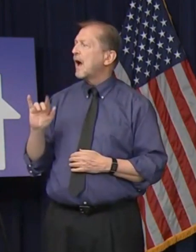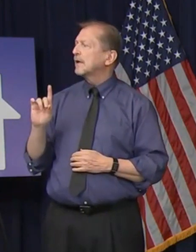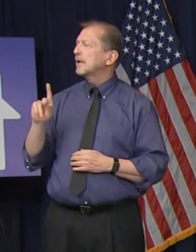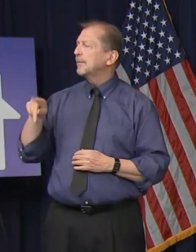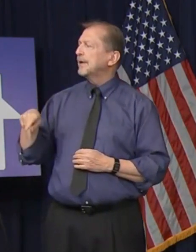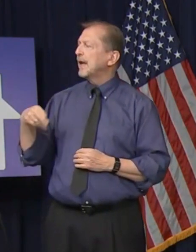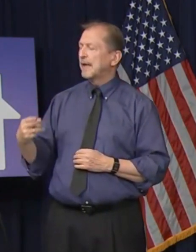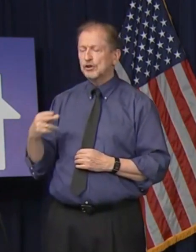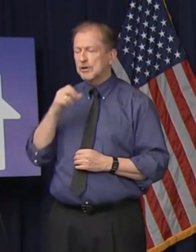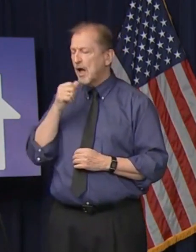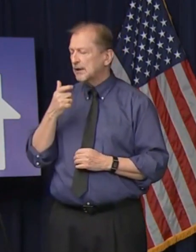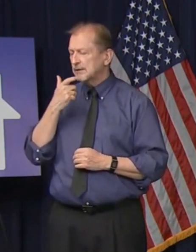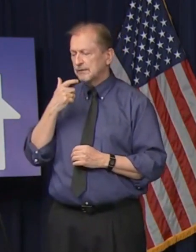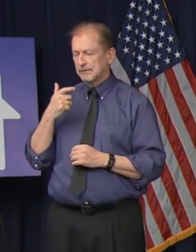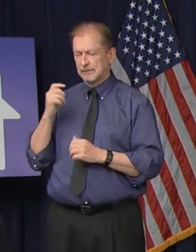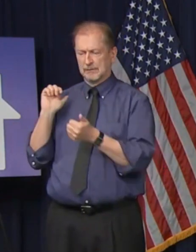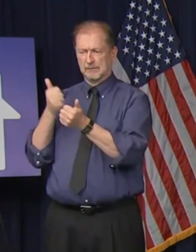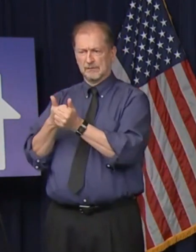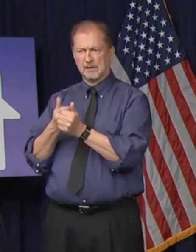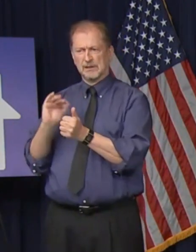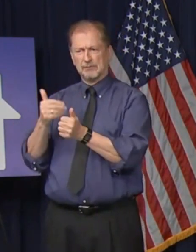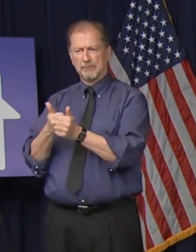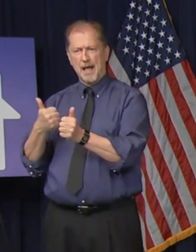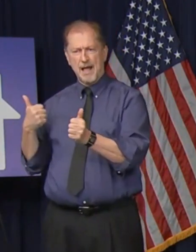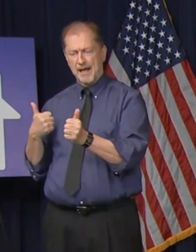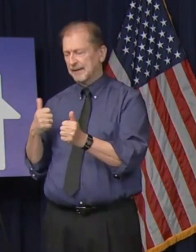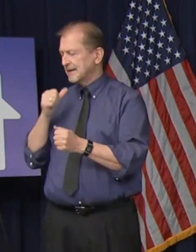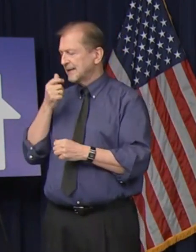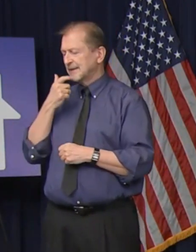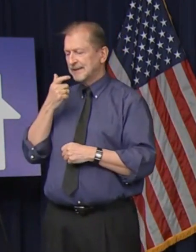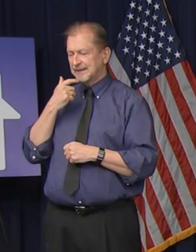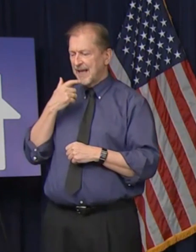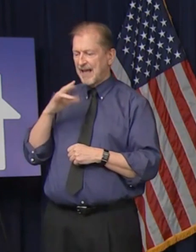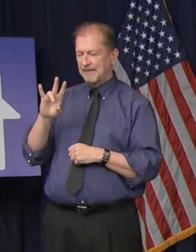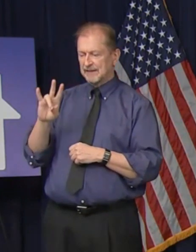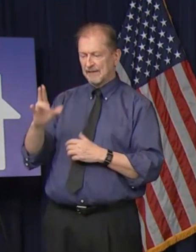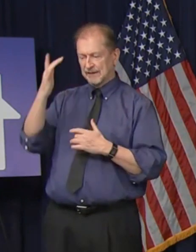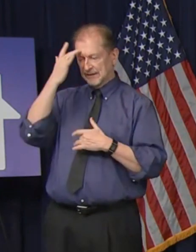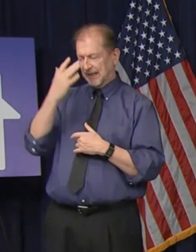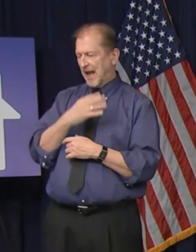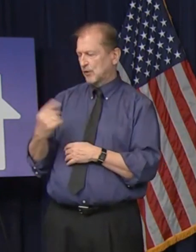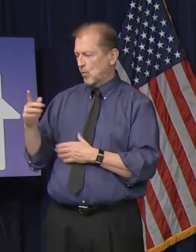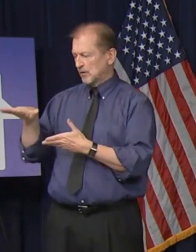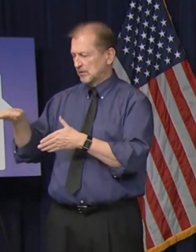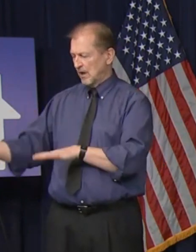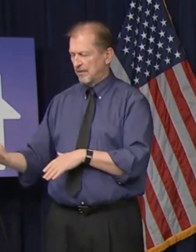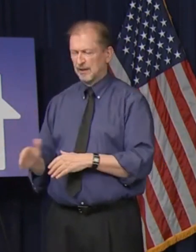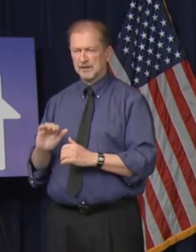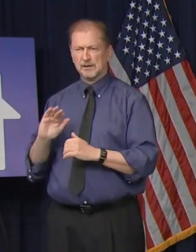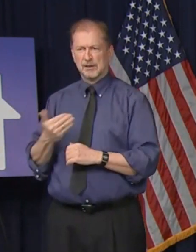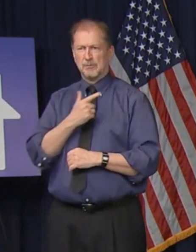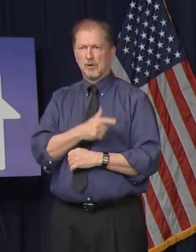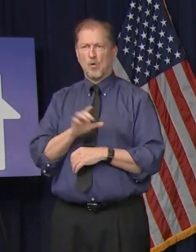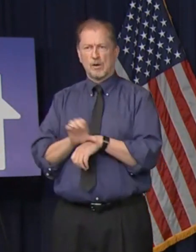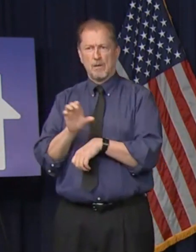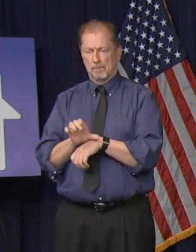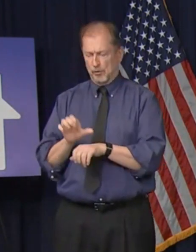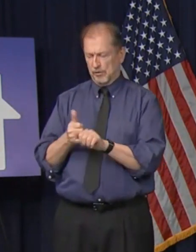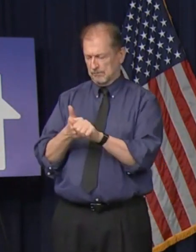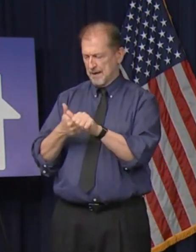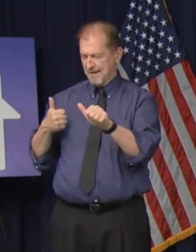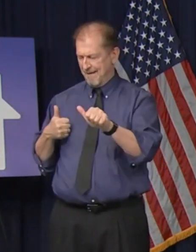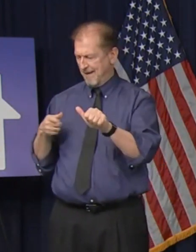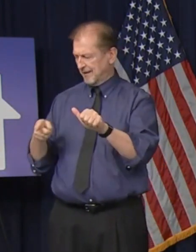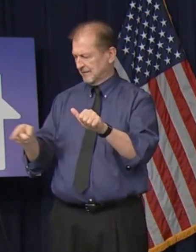database shows no deaths and no cases in Sangamon County nursing homes as of April 19th. Why does the database show no cases or deaths given